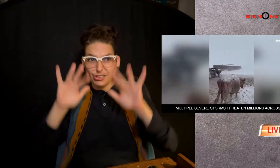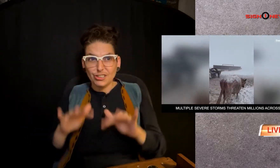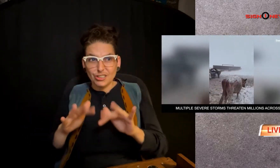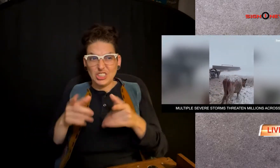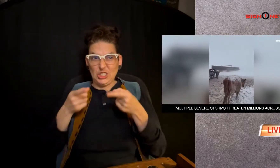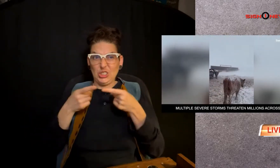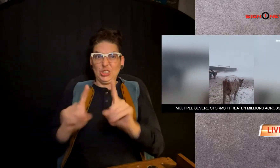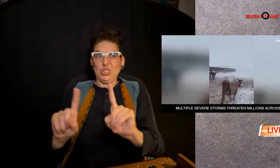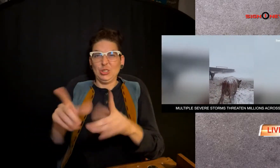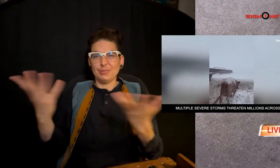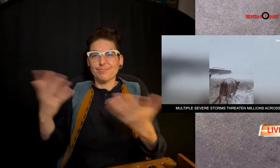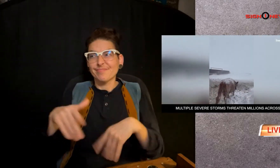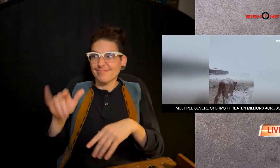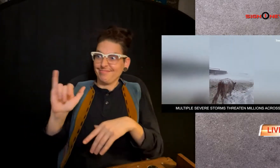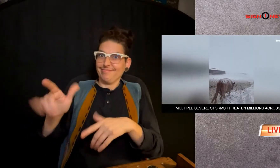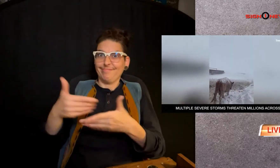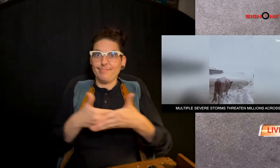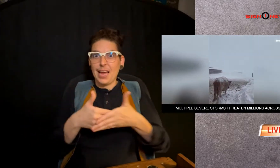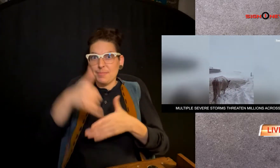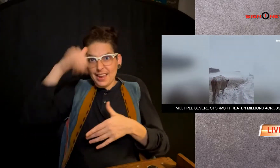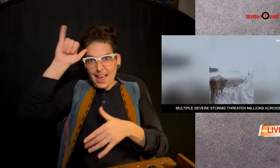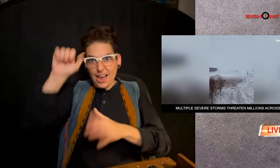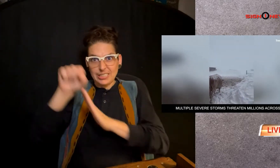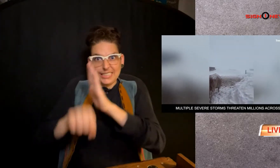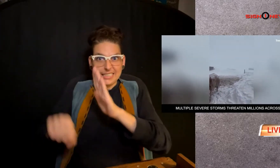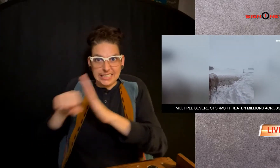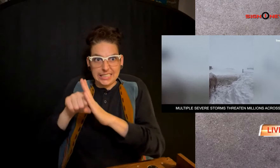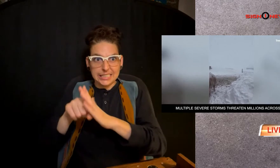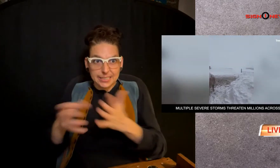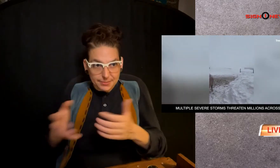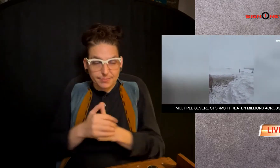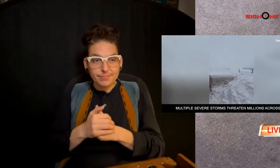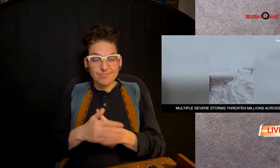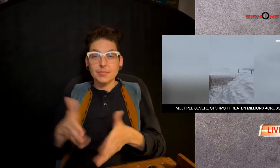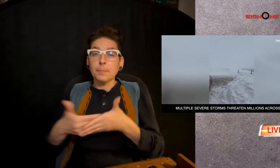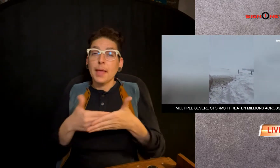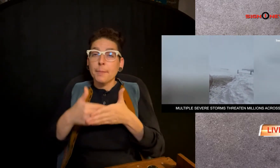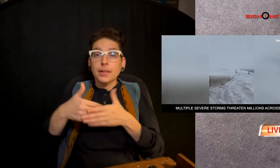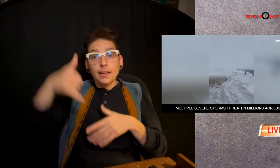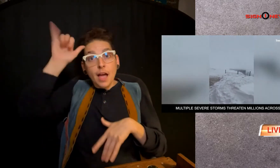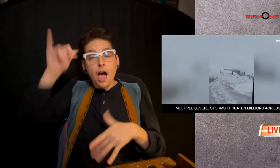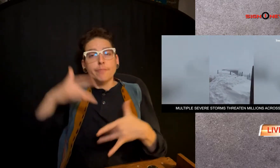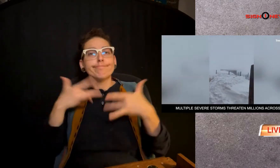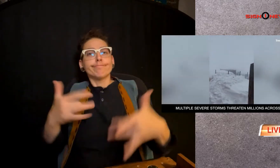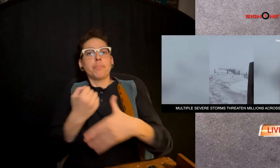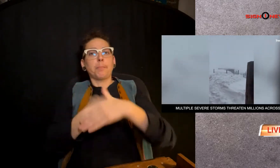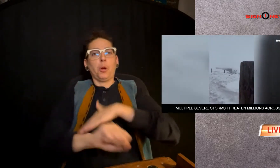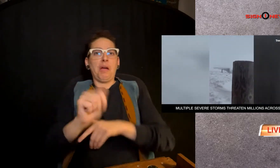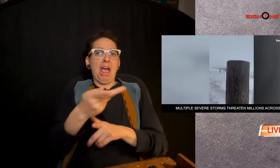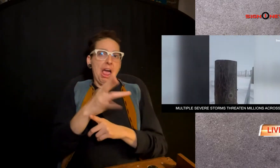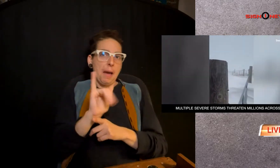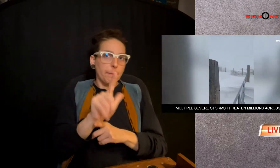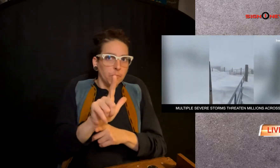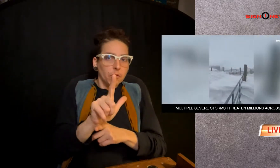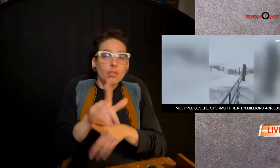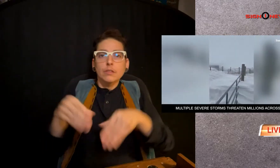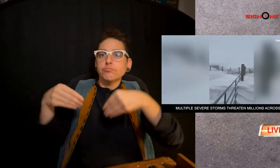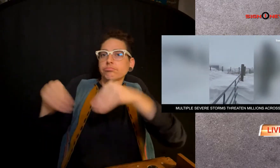Roughly 2 feet of snow fell during what's known as calving season. Baby cows are